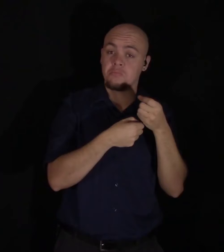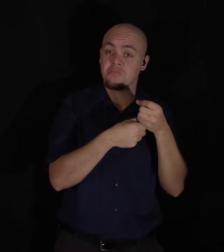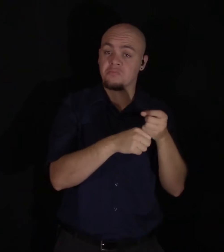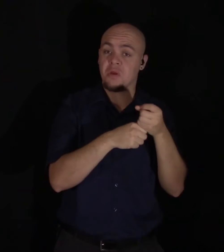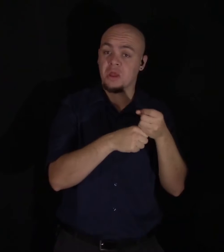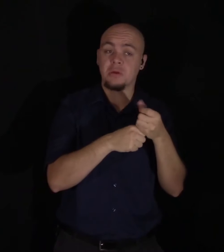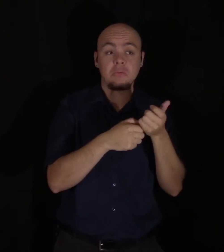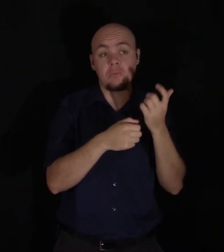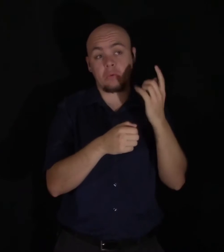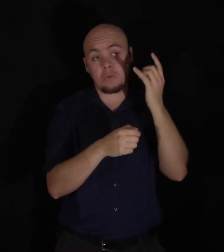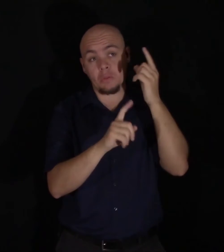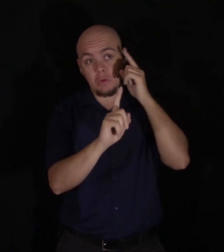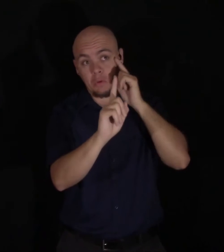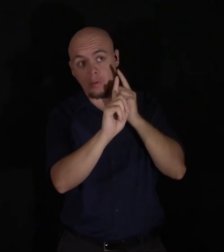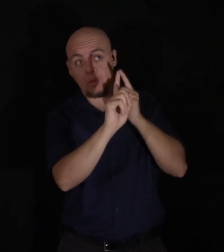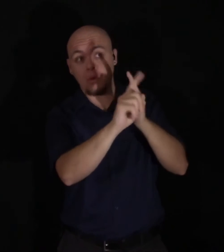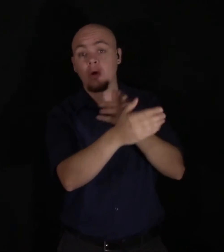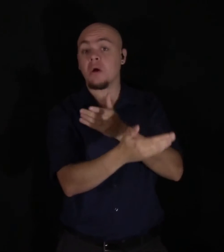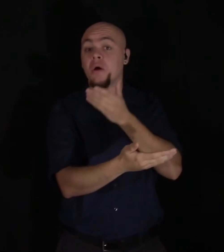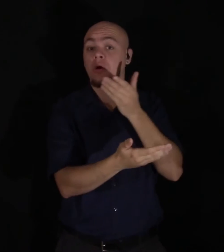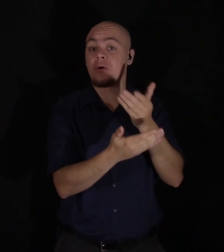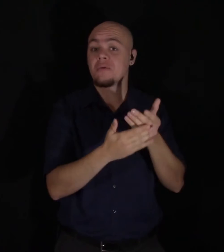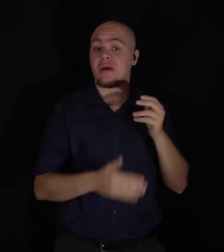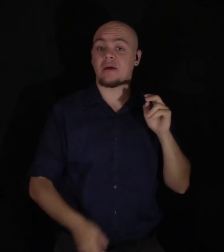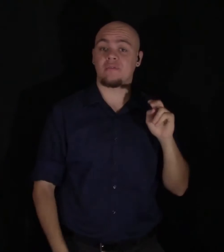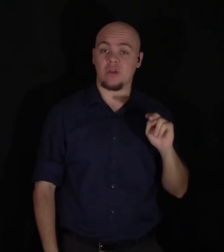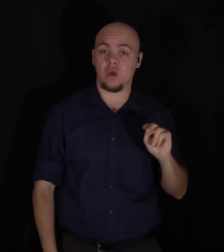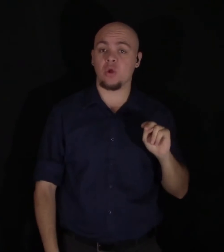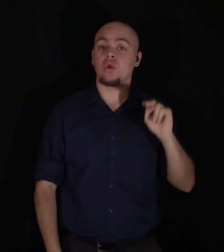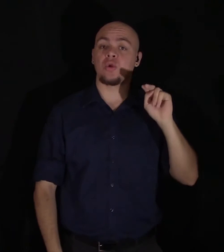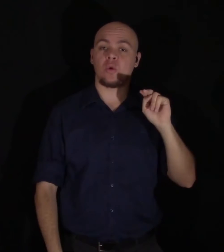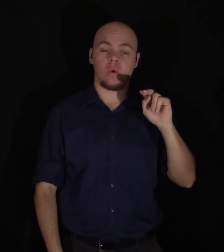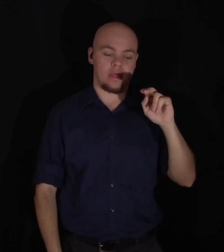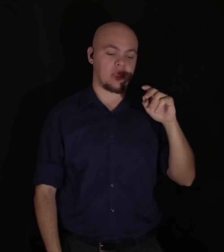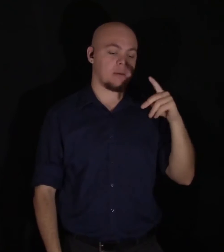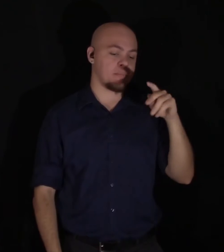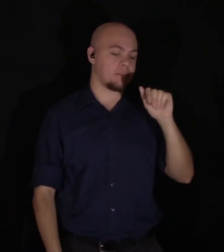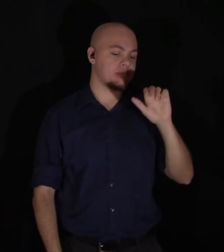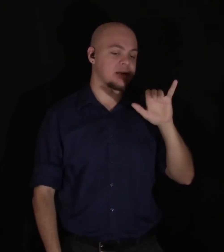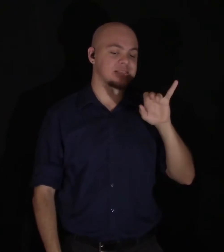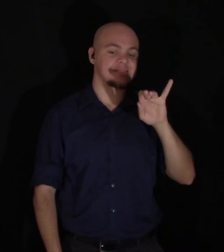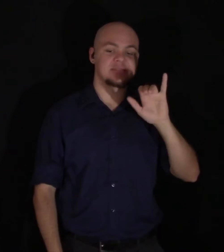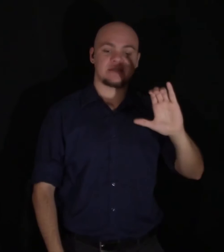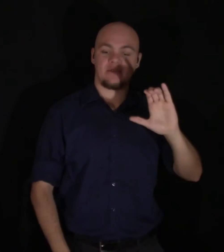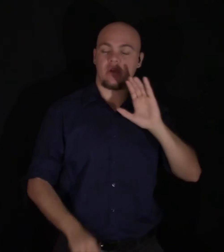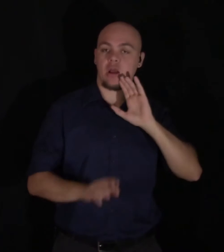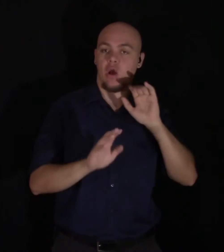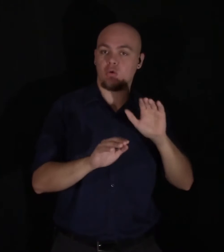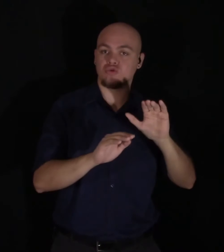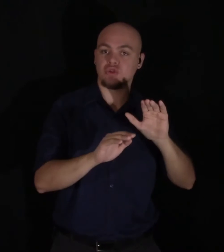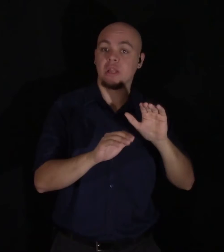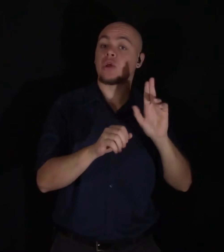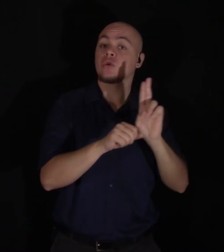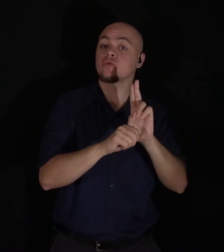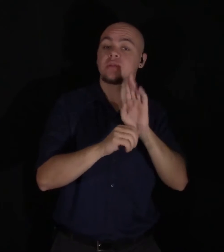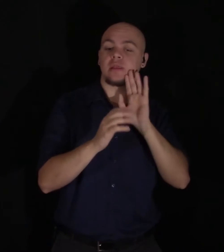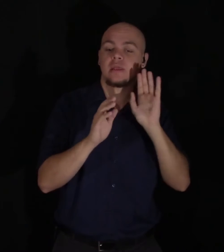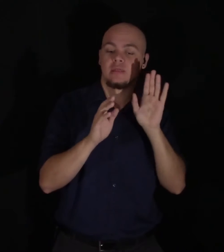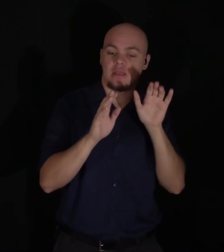prospect of arriving at the North Pacific Ocean through the seas which surround the pole. You